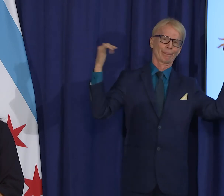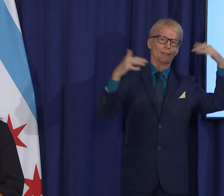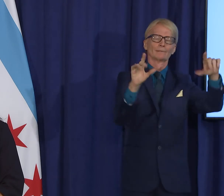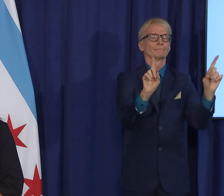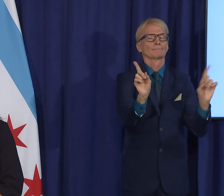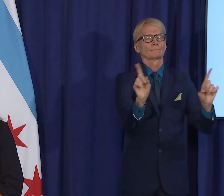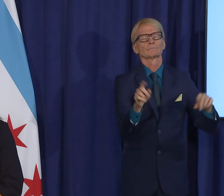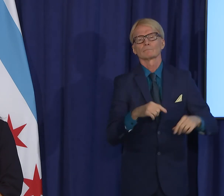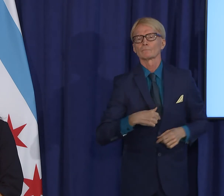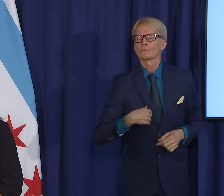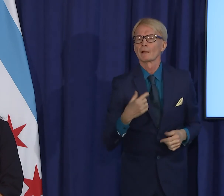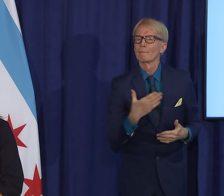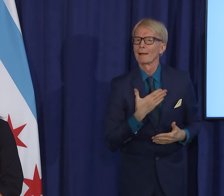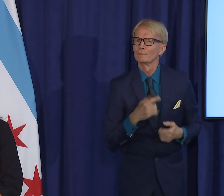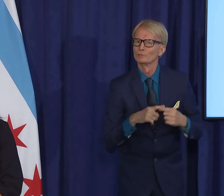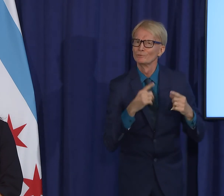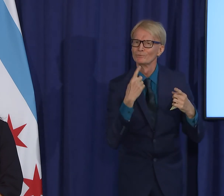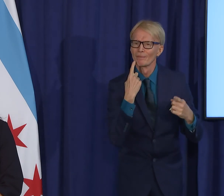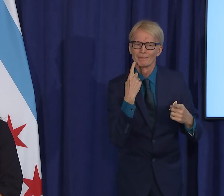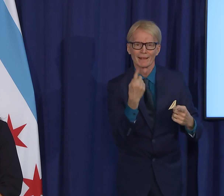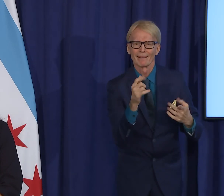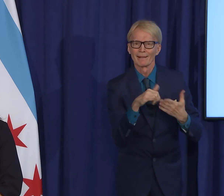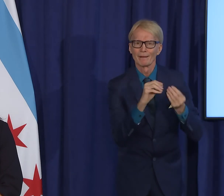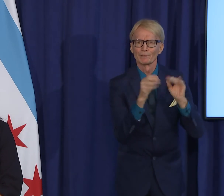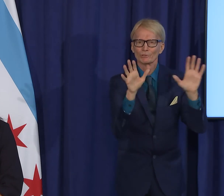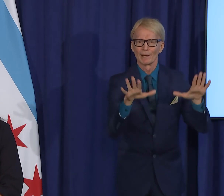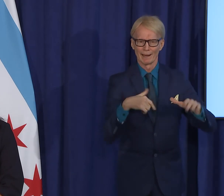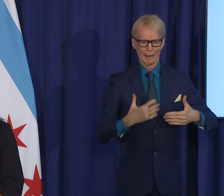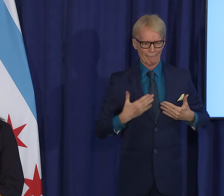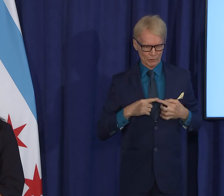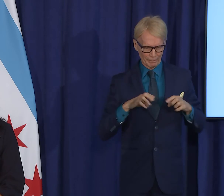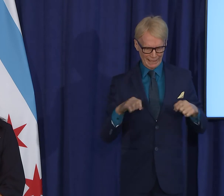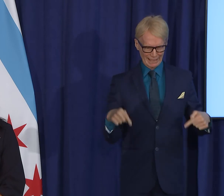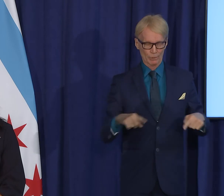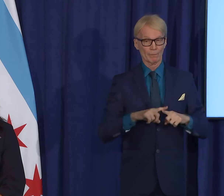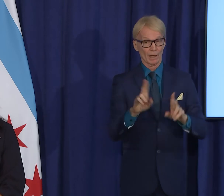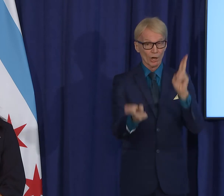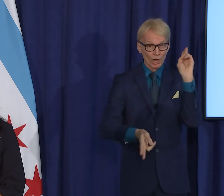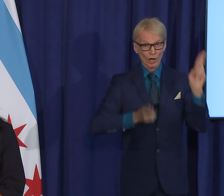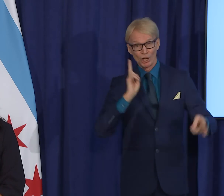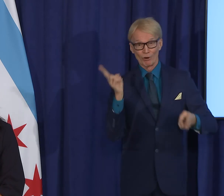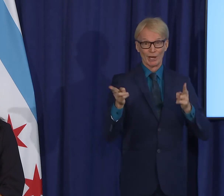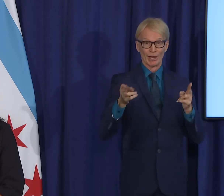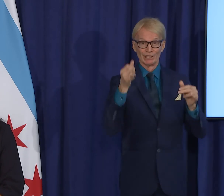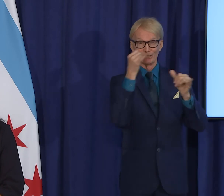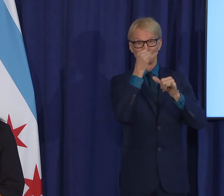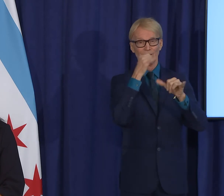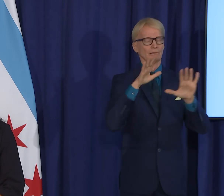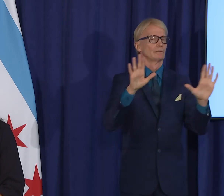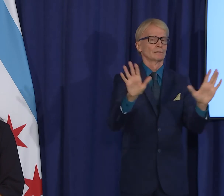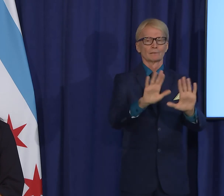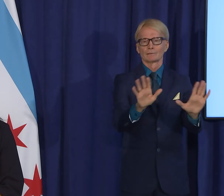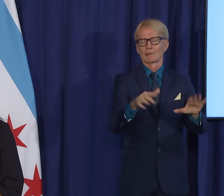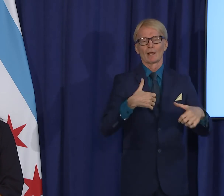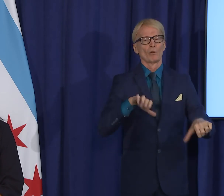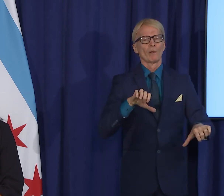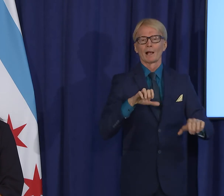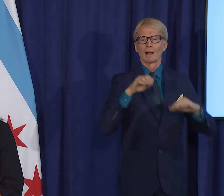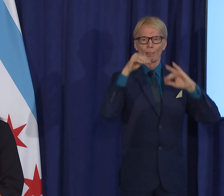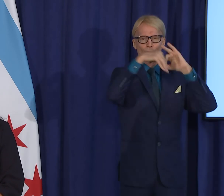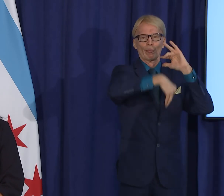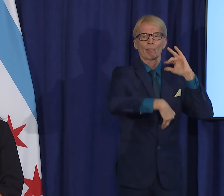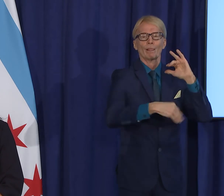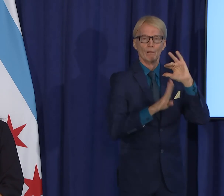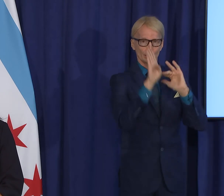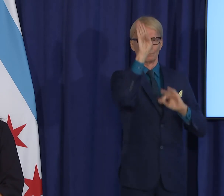extremely happy to be here, but however, I do want to make sure that our rush to reopen does not endanger any good progress that we've